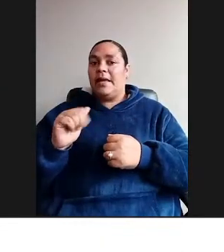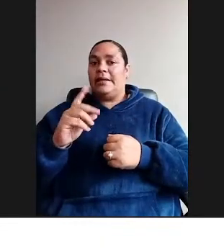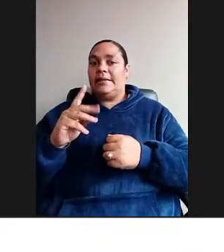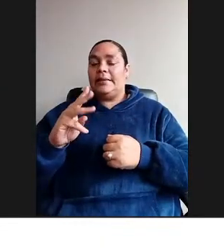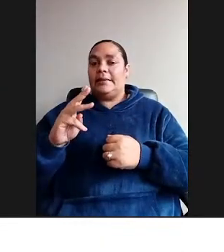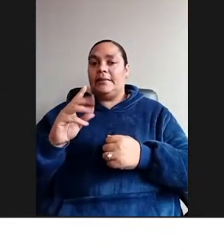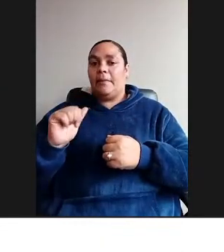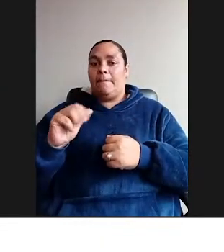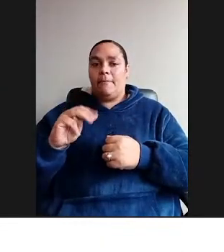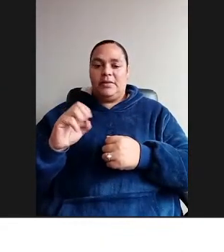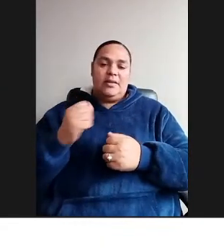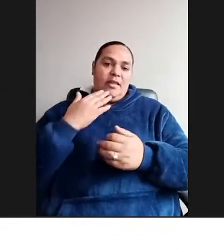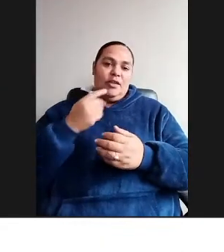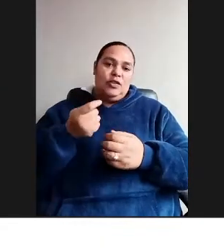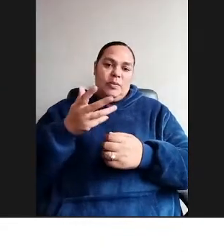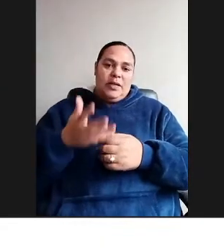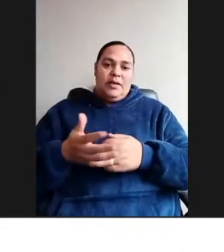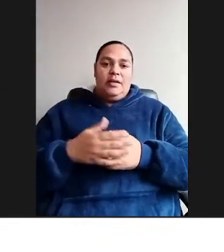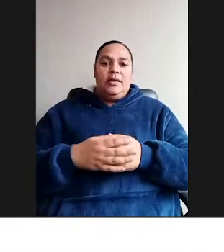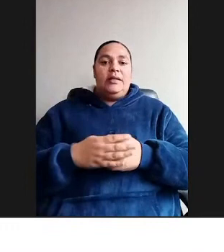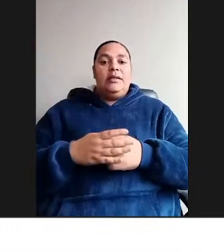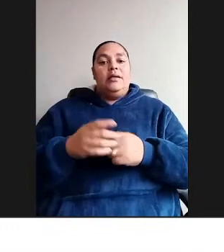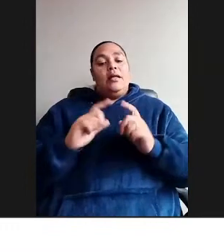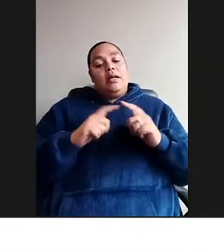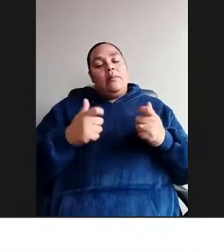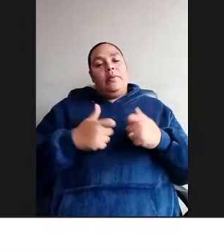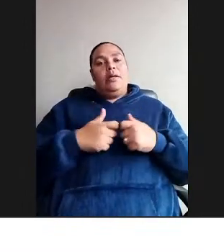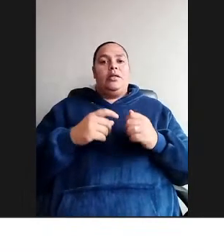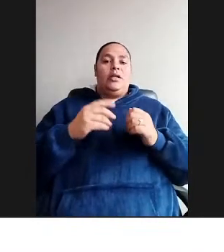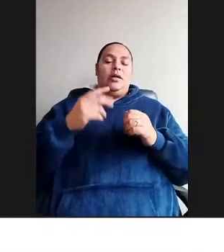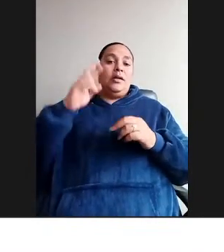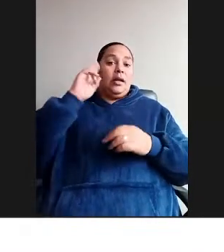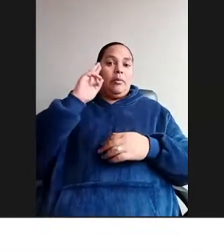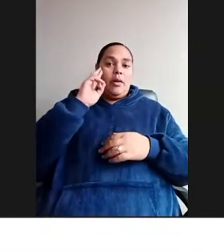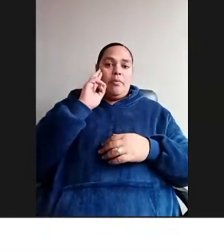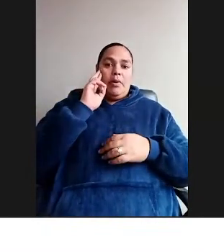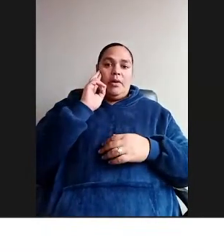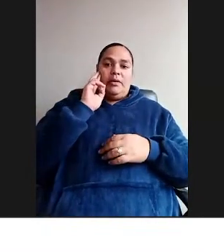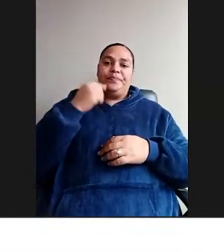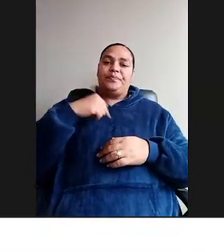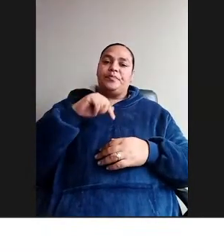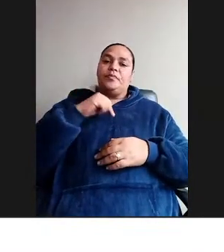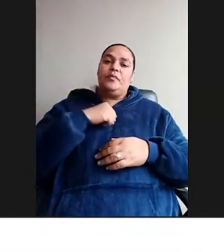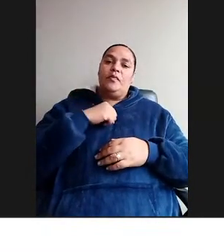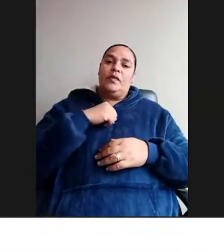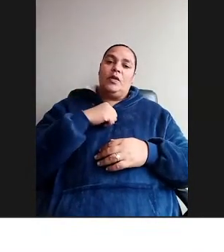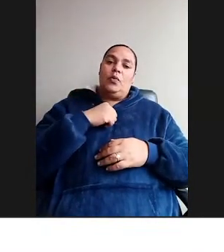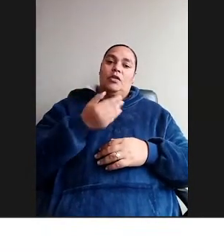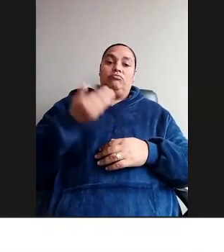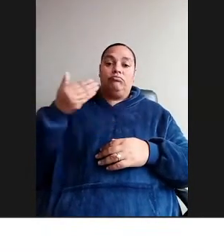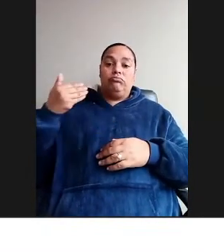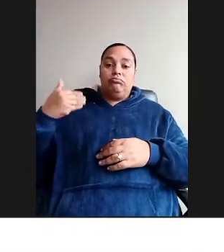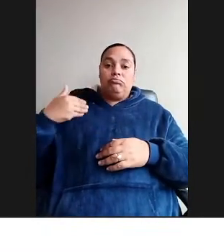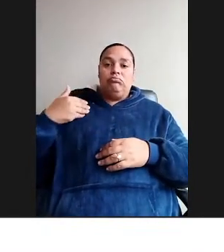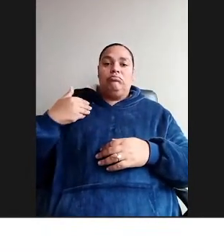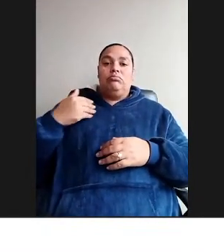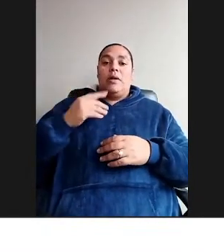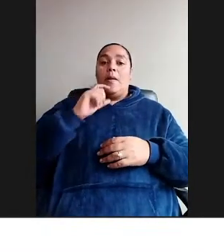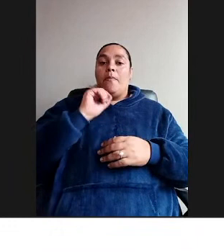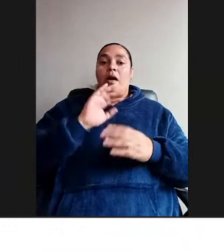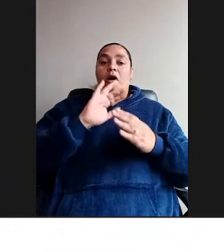Chairperson. Chairperson, the committee would recall that we had previously, just after the occurrence of the